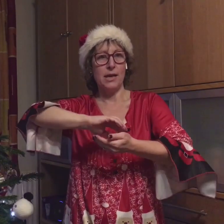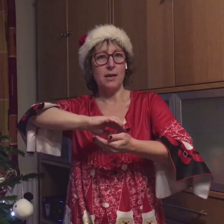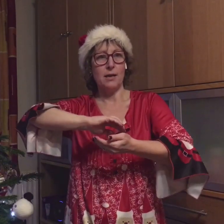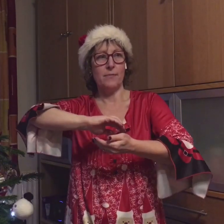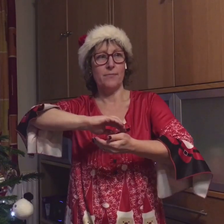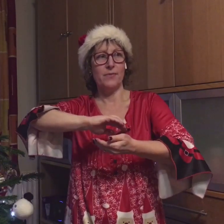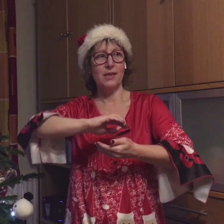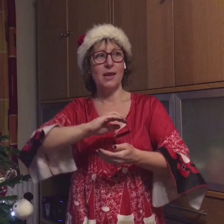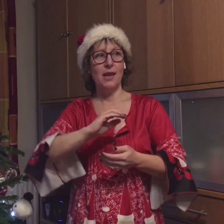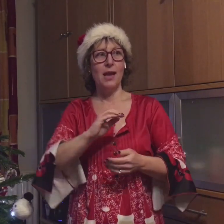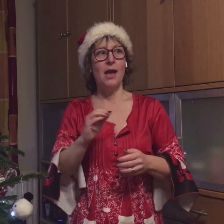pudding.